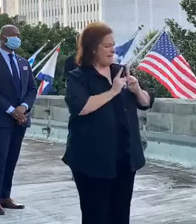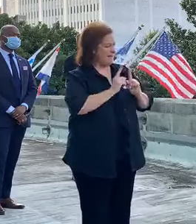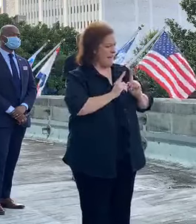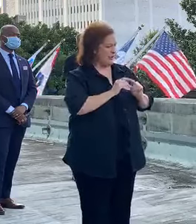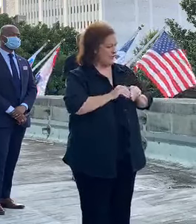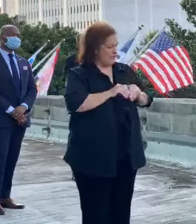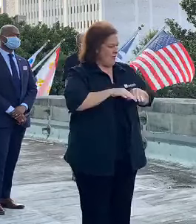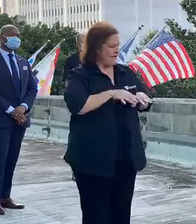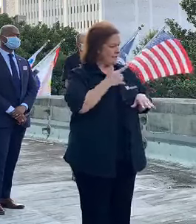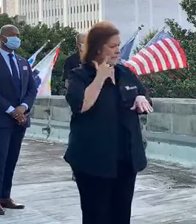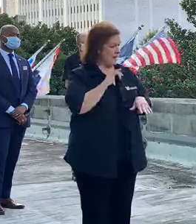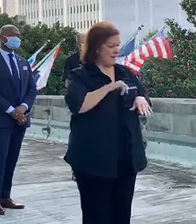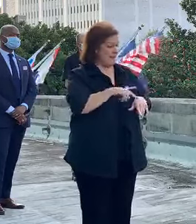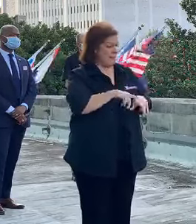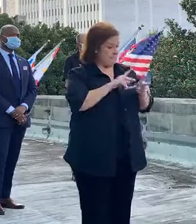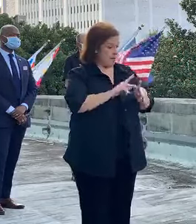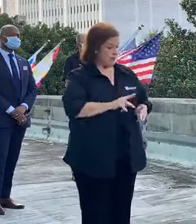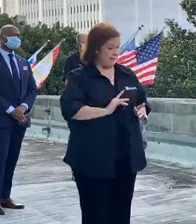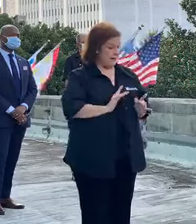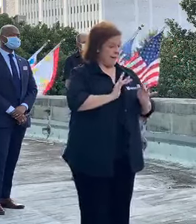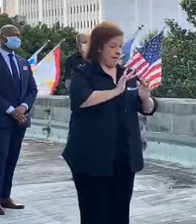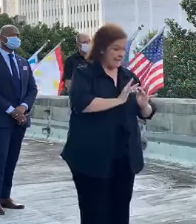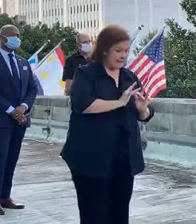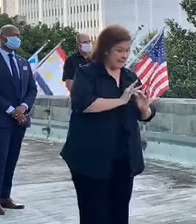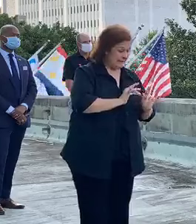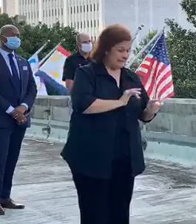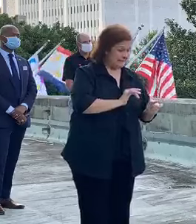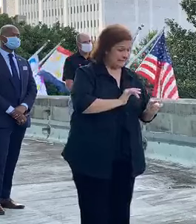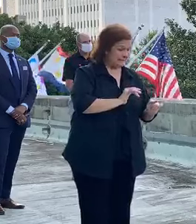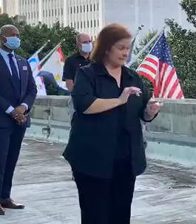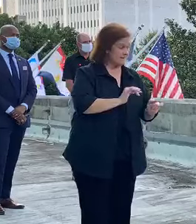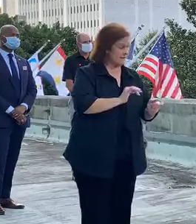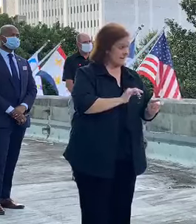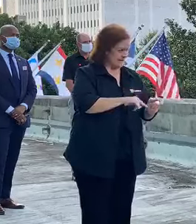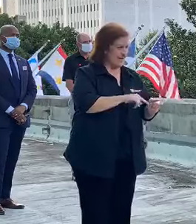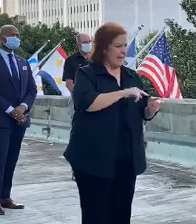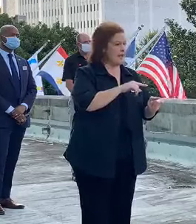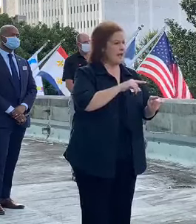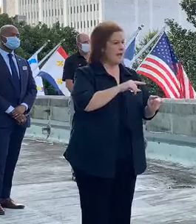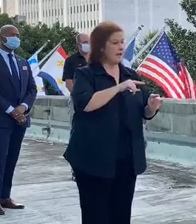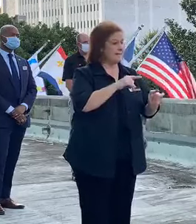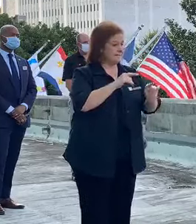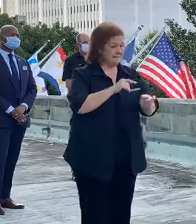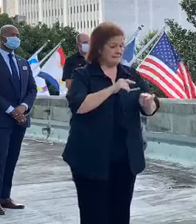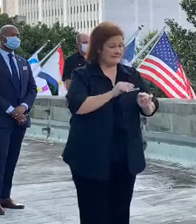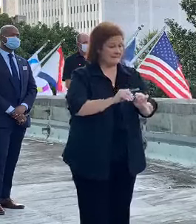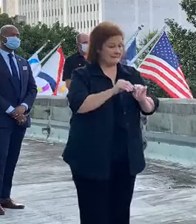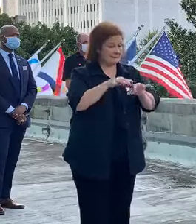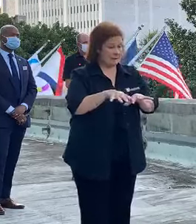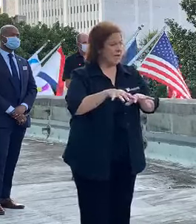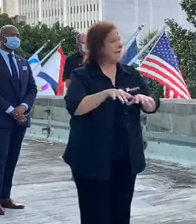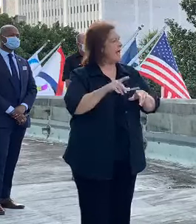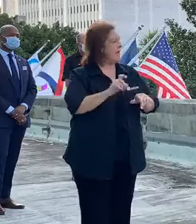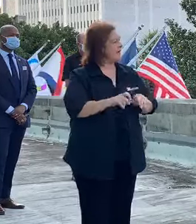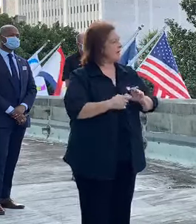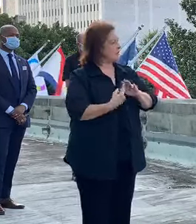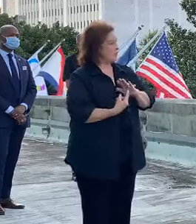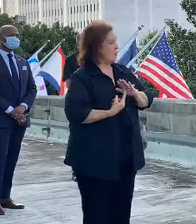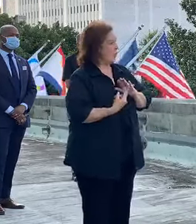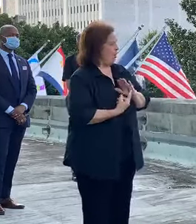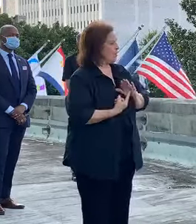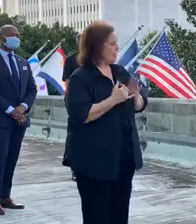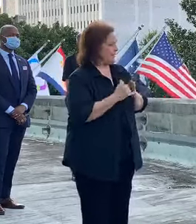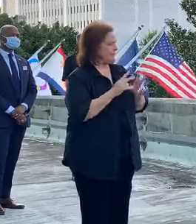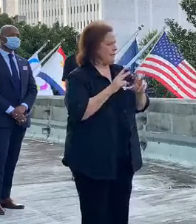because individuals that you've become in contact with will need to be quarantined for 14 days. That's what makes it so important and